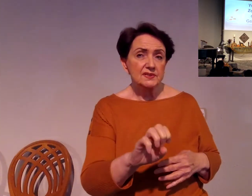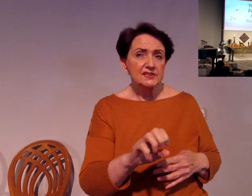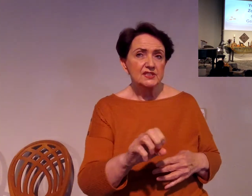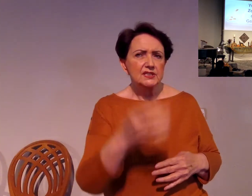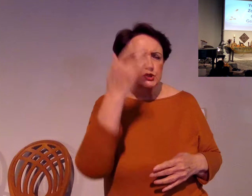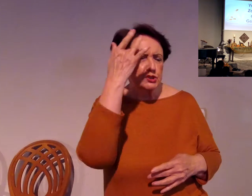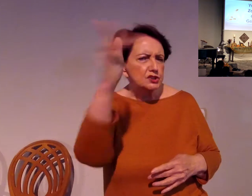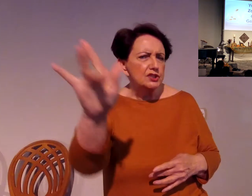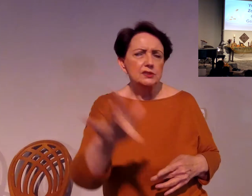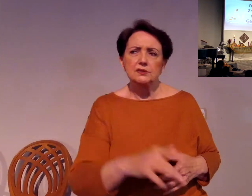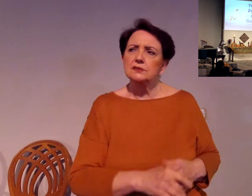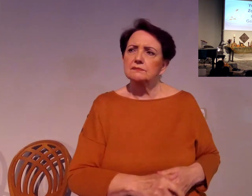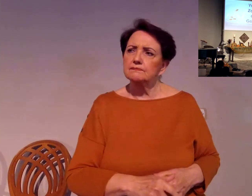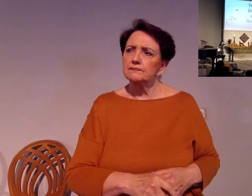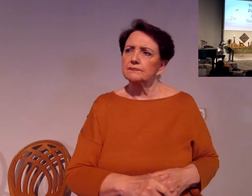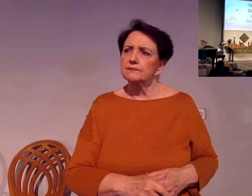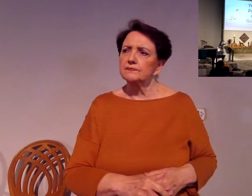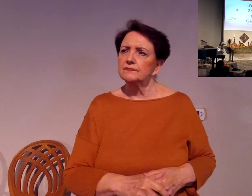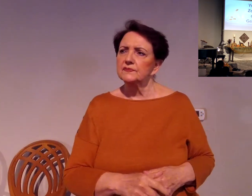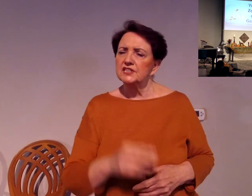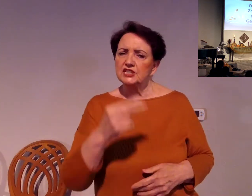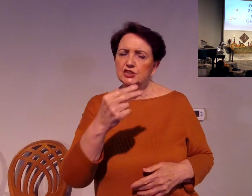zone of our genius.